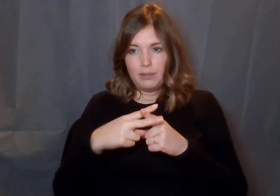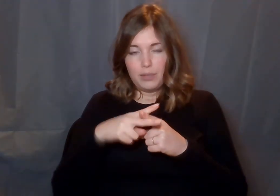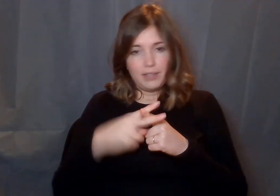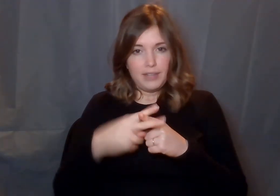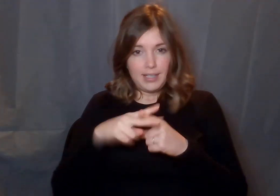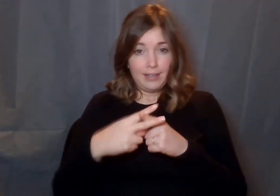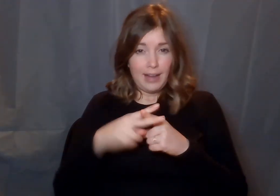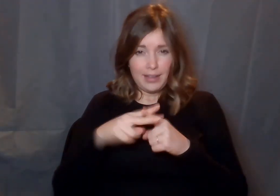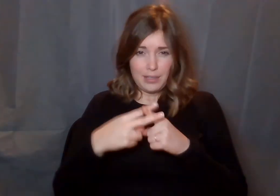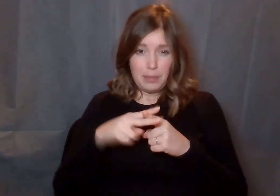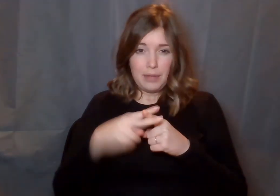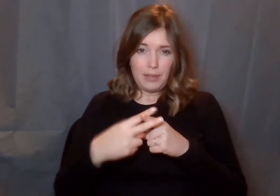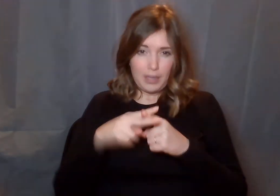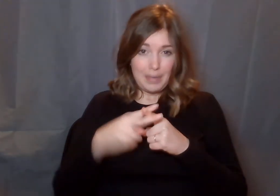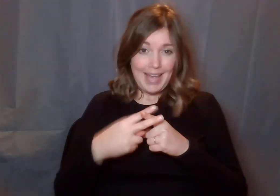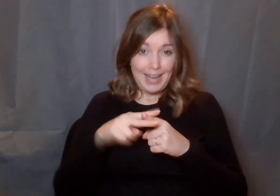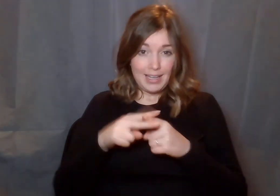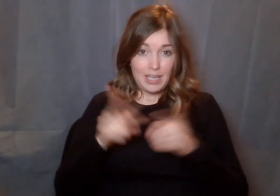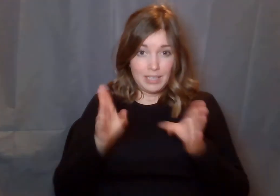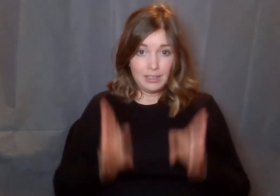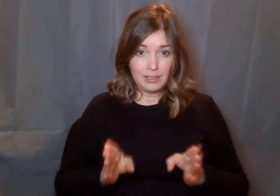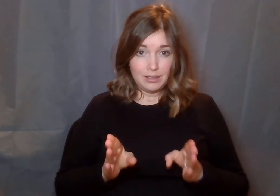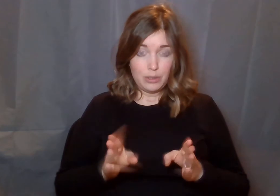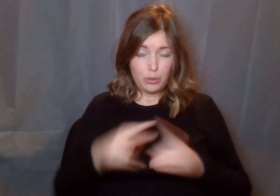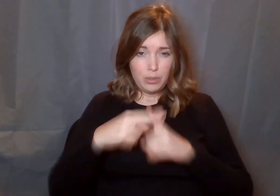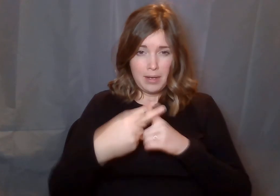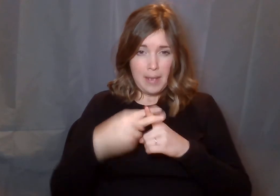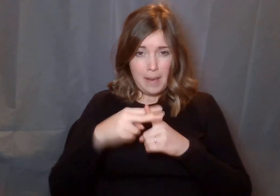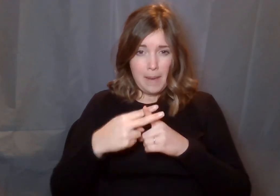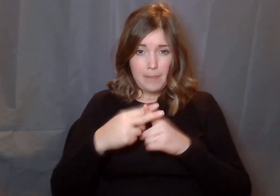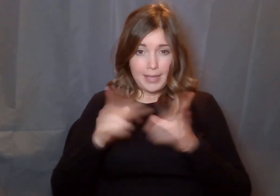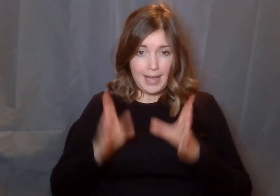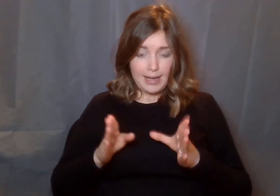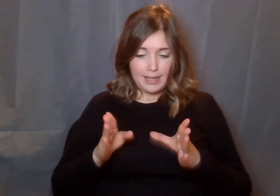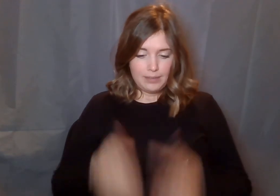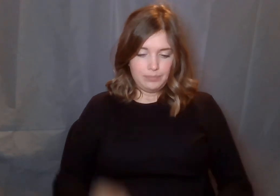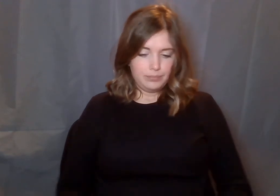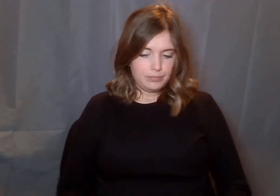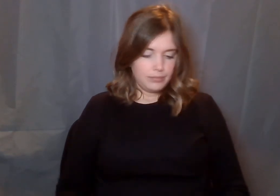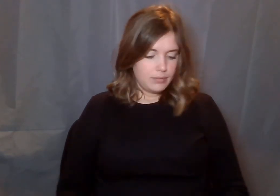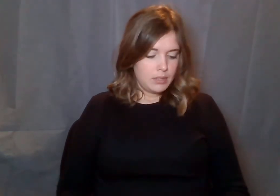really fixing a lot of things, but like a mechanic too. Mechanic.